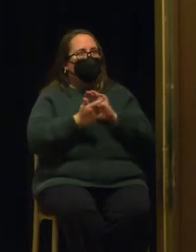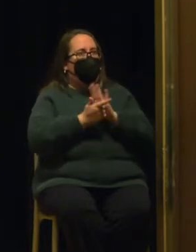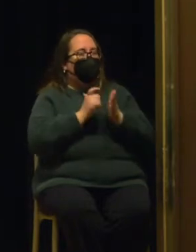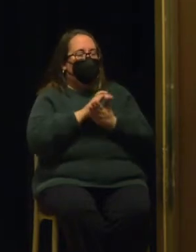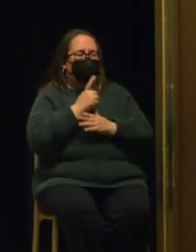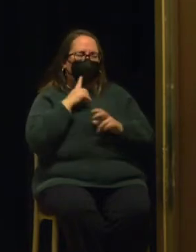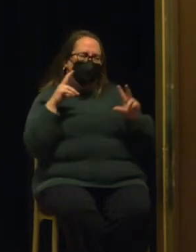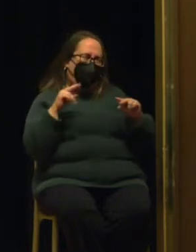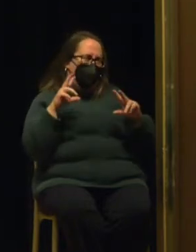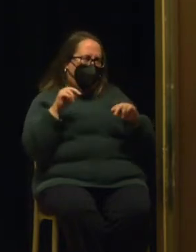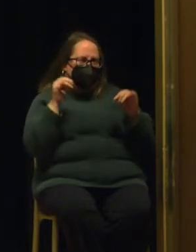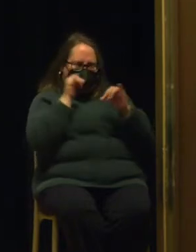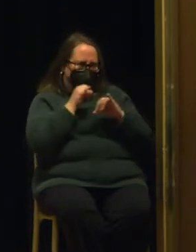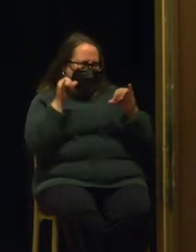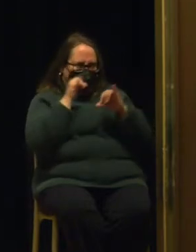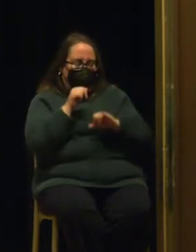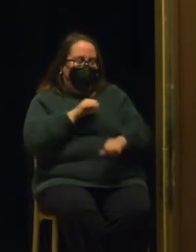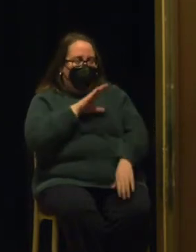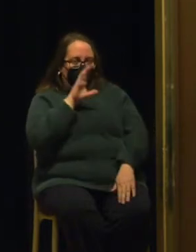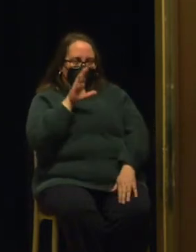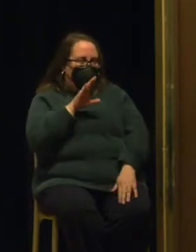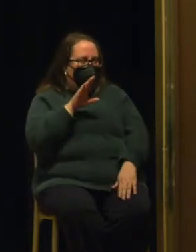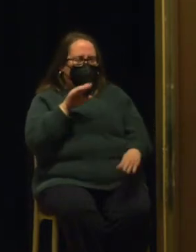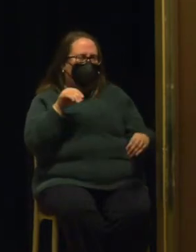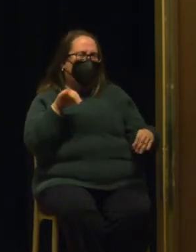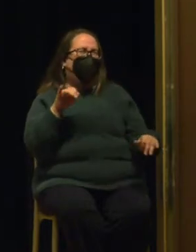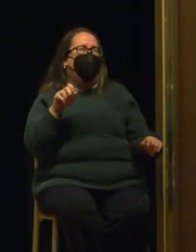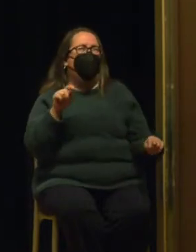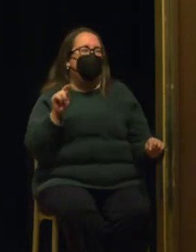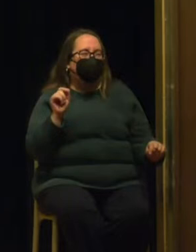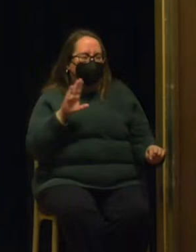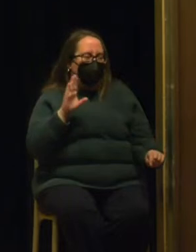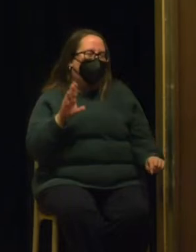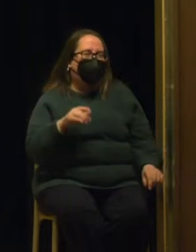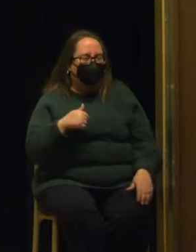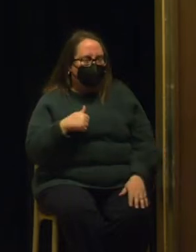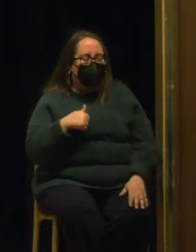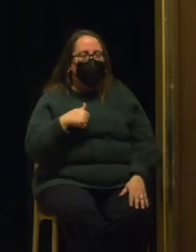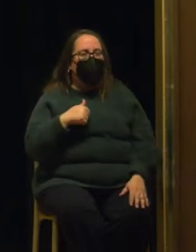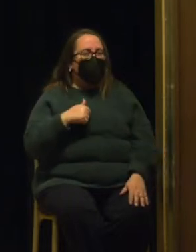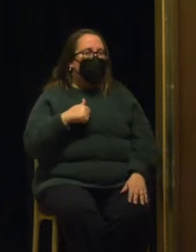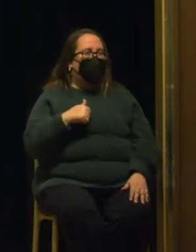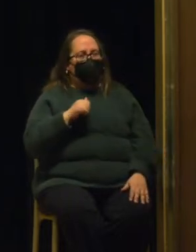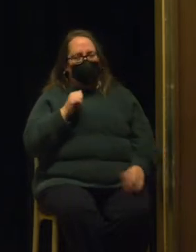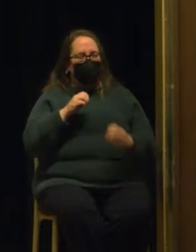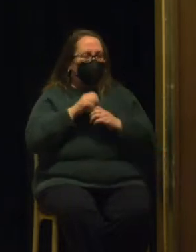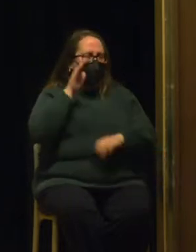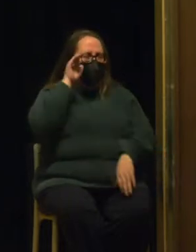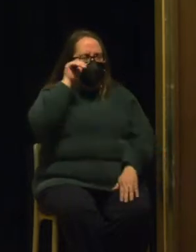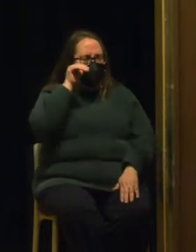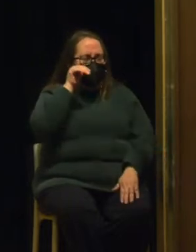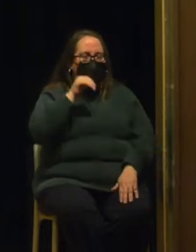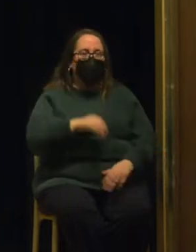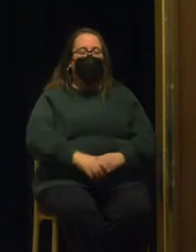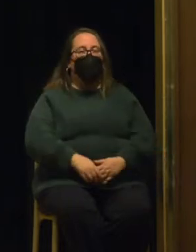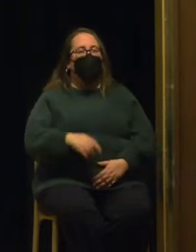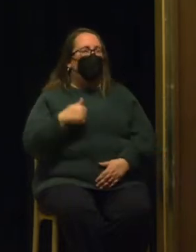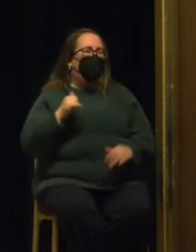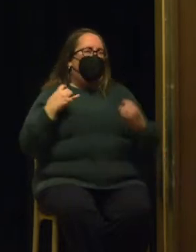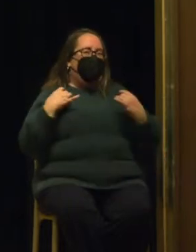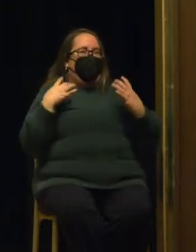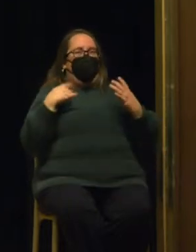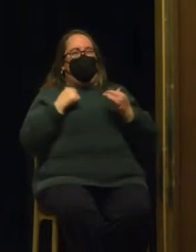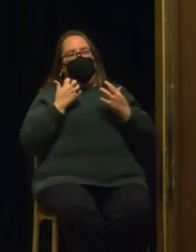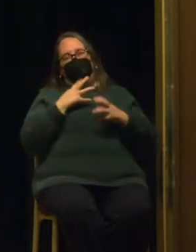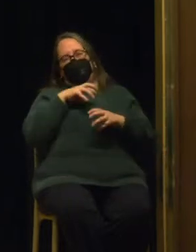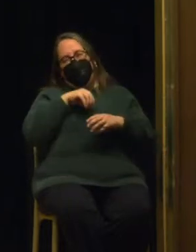no, I will never sell out like that. I'm more militant than that. I don't want to have anything to do with